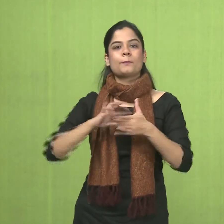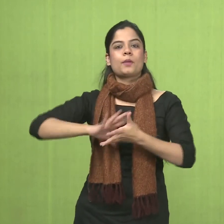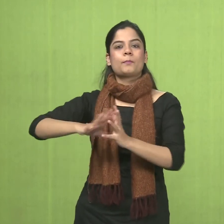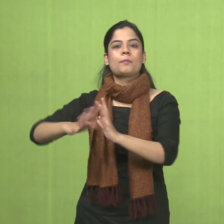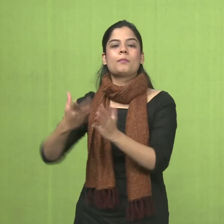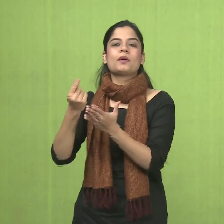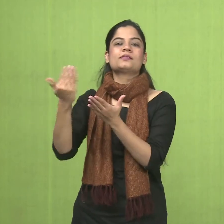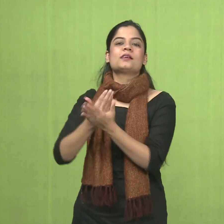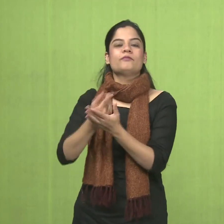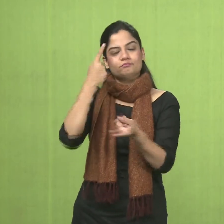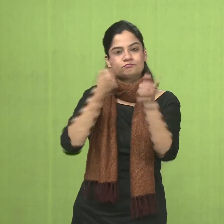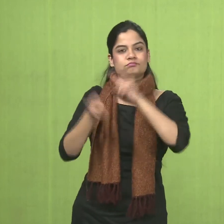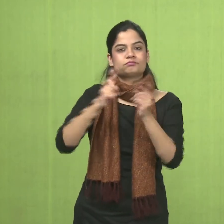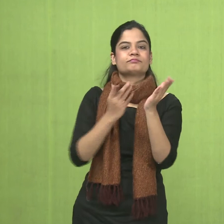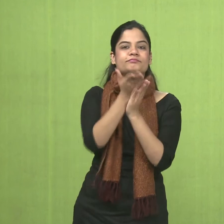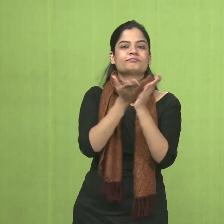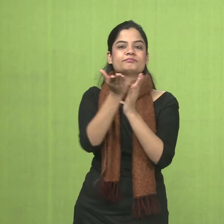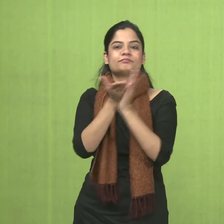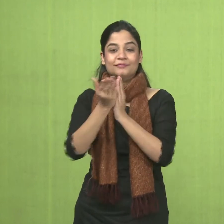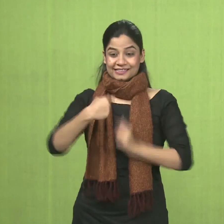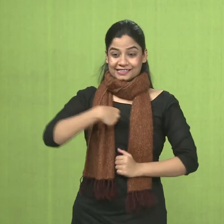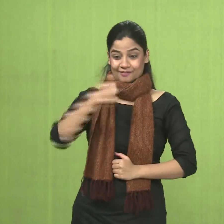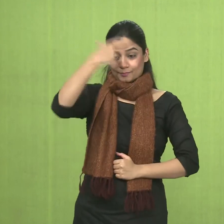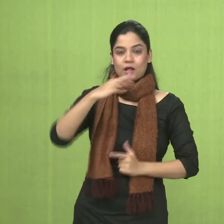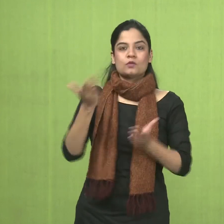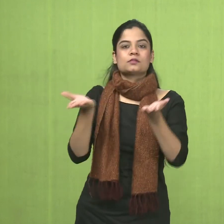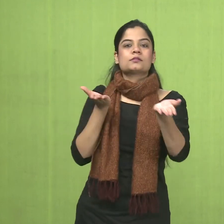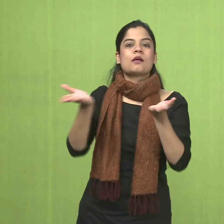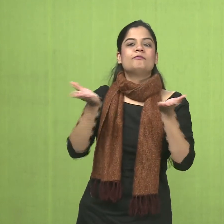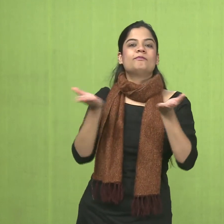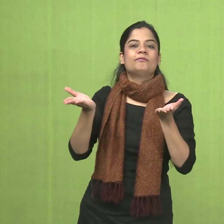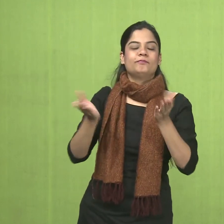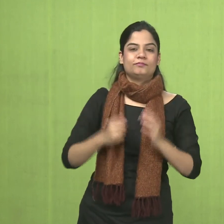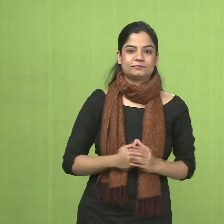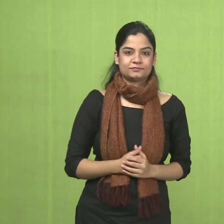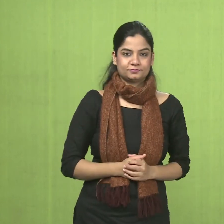from someone else. So that is also a tactic to save money and also provide better service.